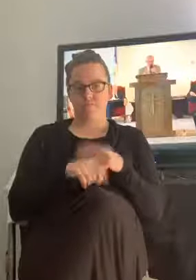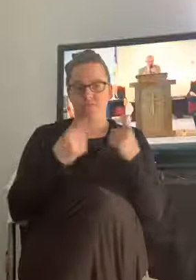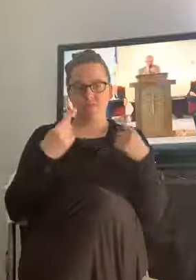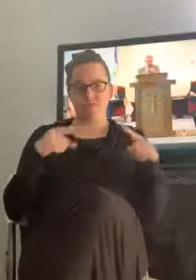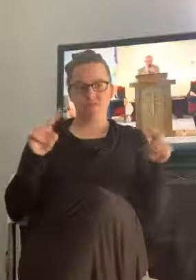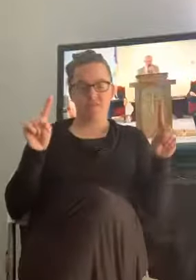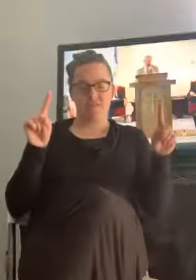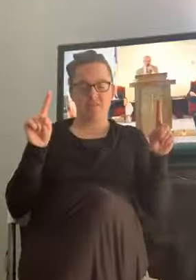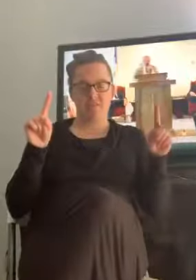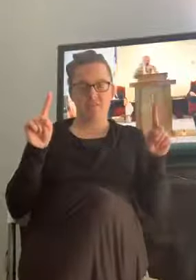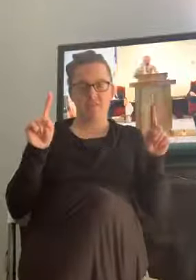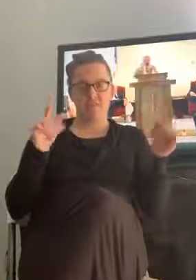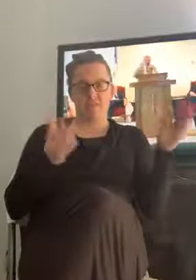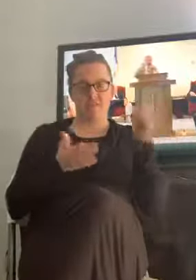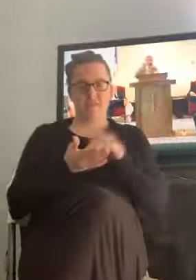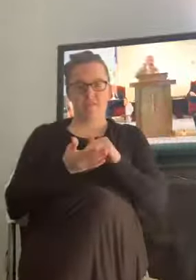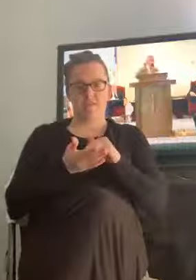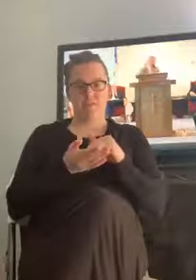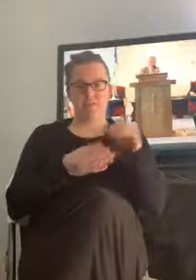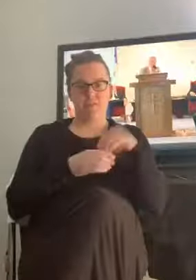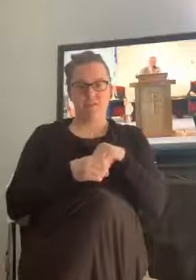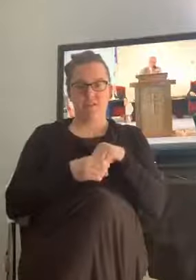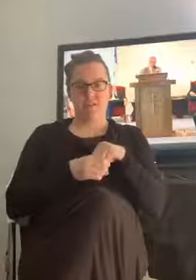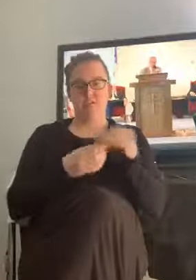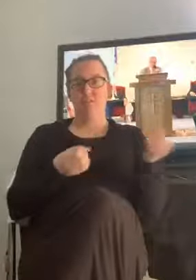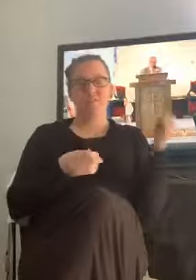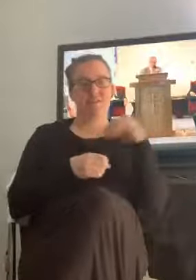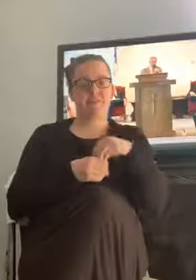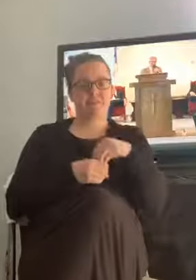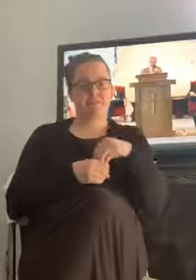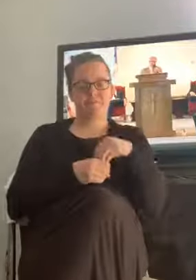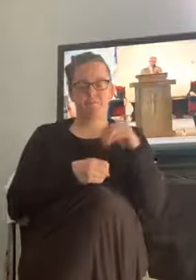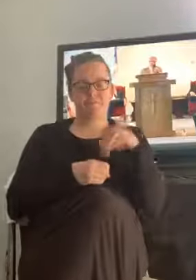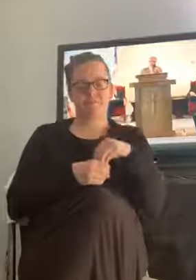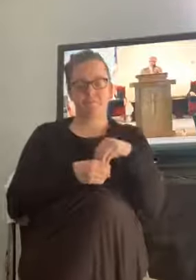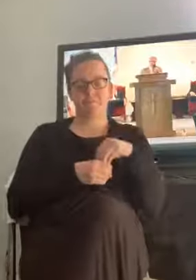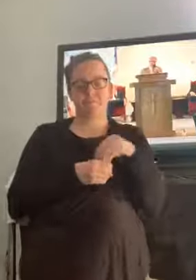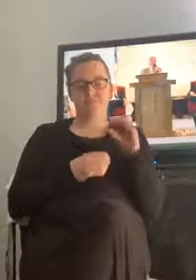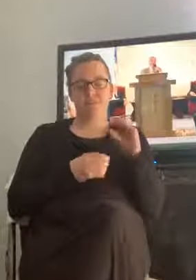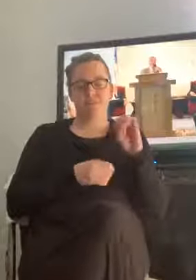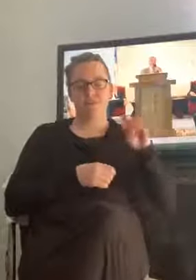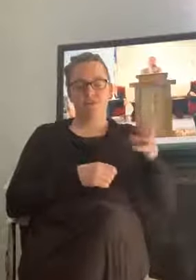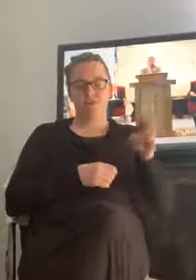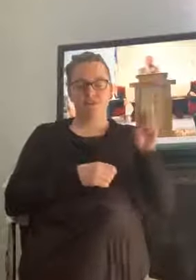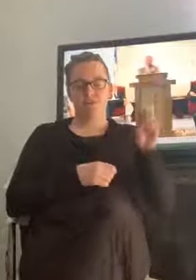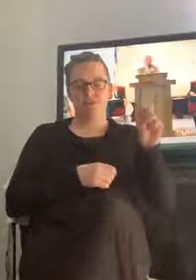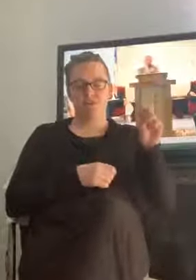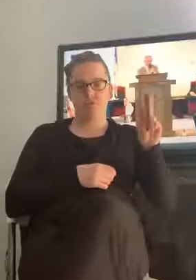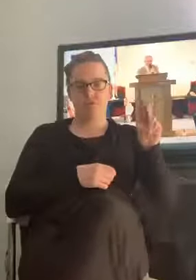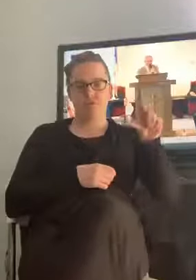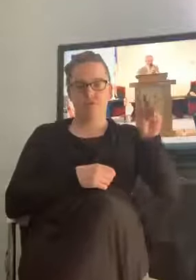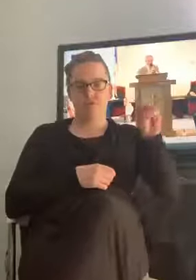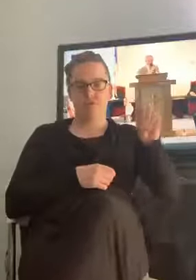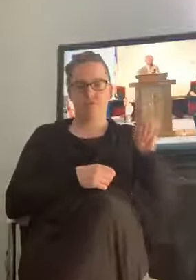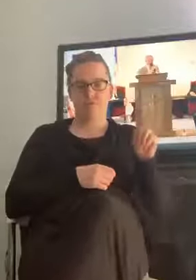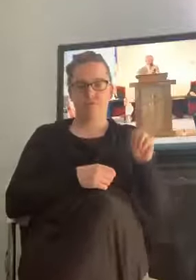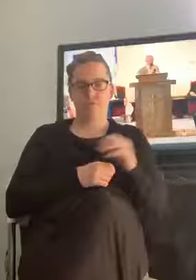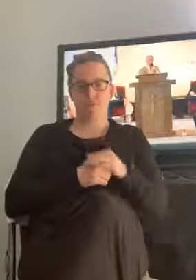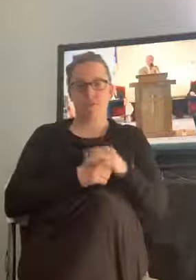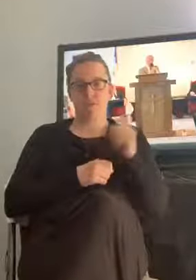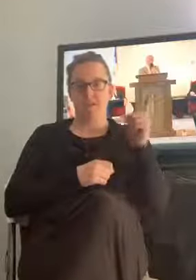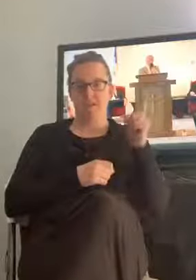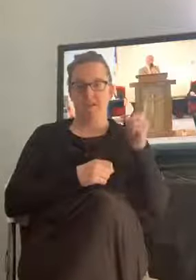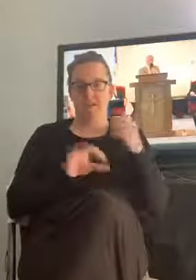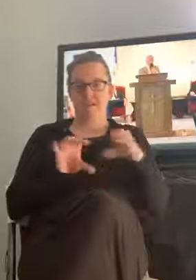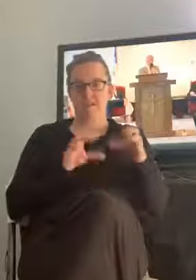into Jerusalem. Just as the Lord made sure that he did what needed to